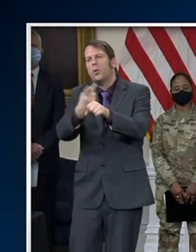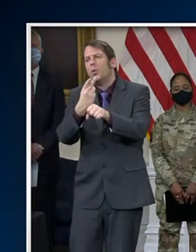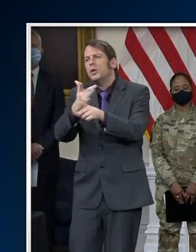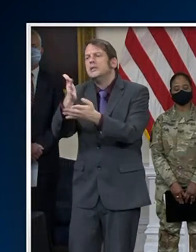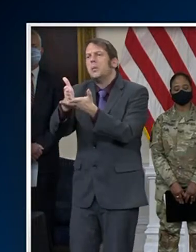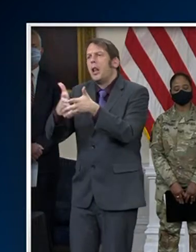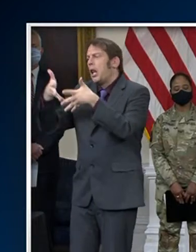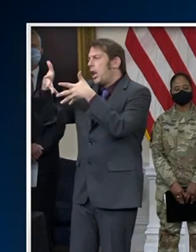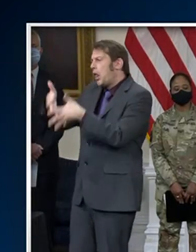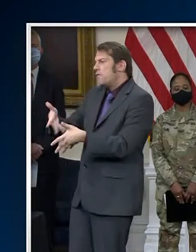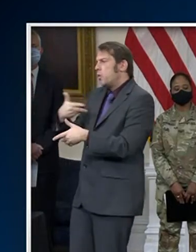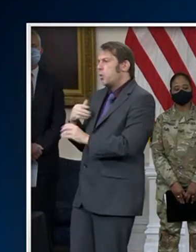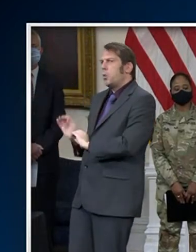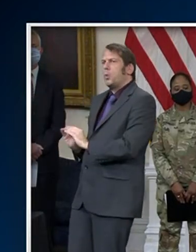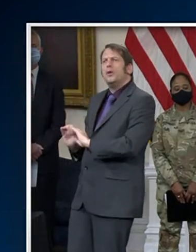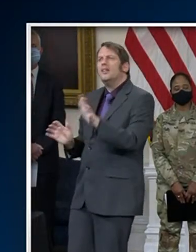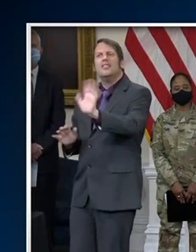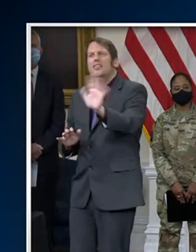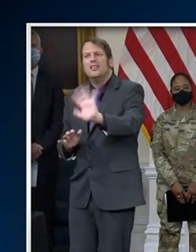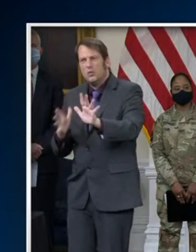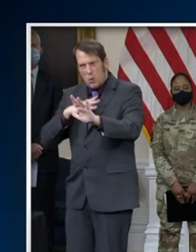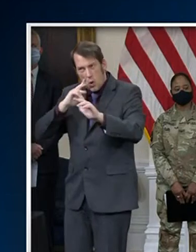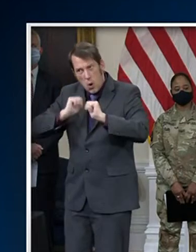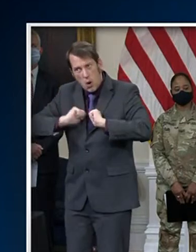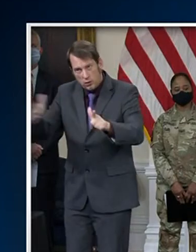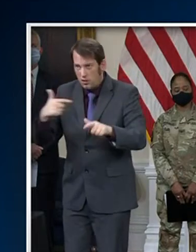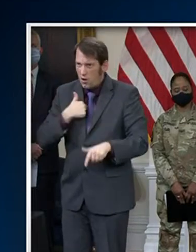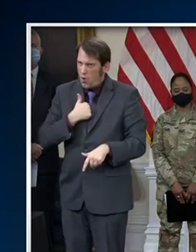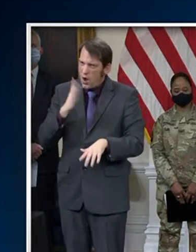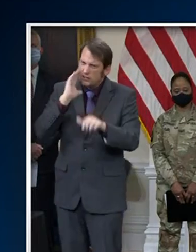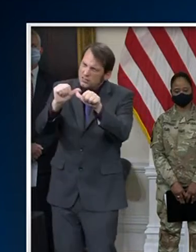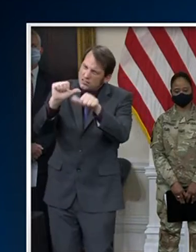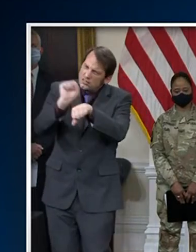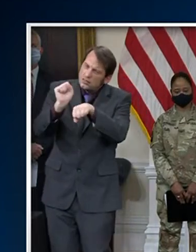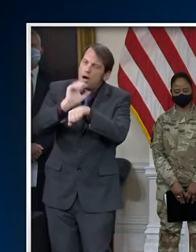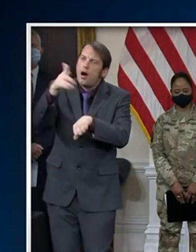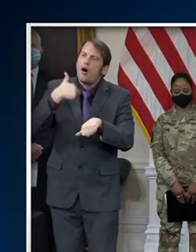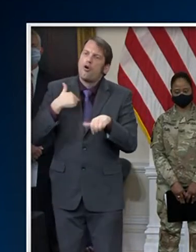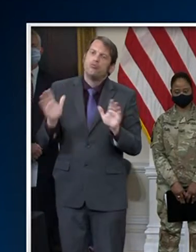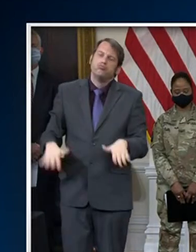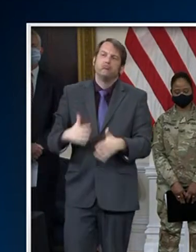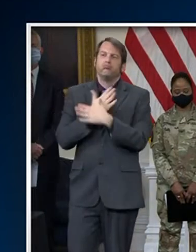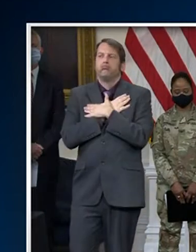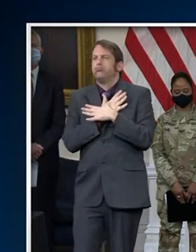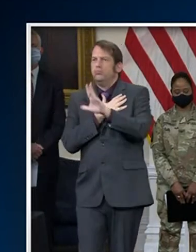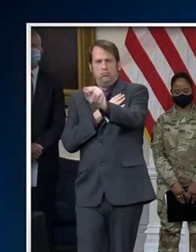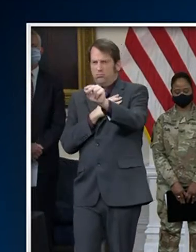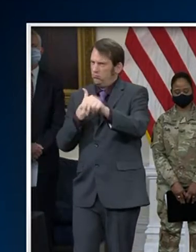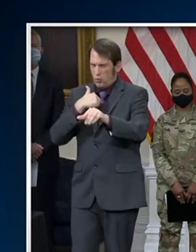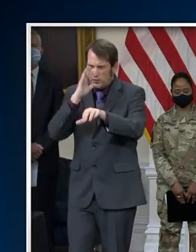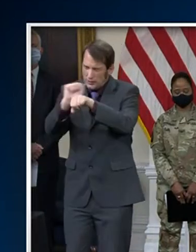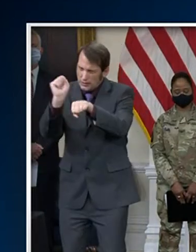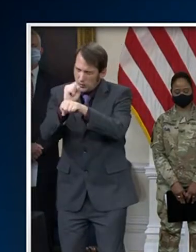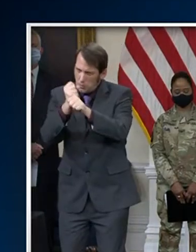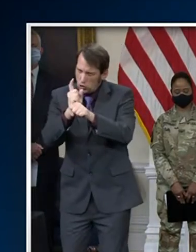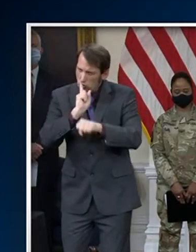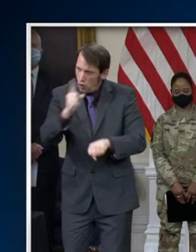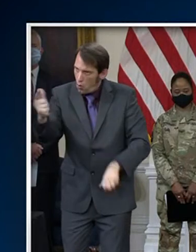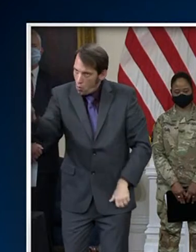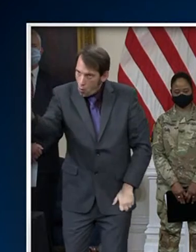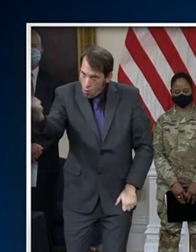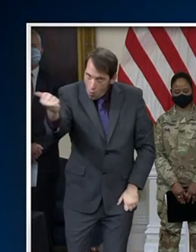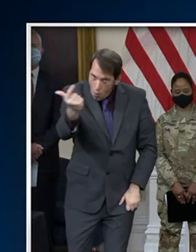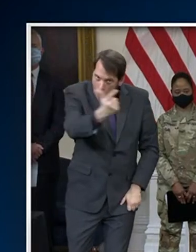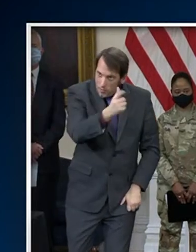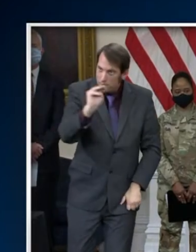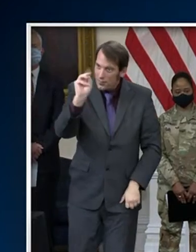allocated. And I will not rest until a vaccine is available for every Marylander who wants one. We